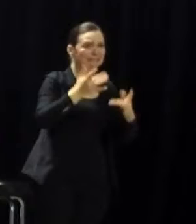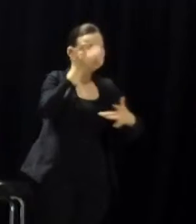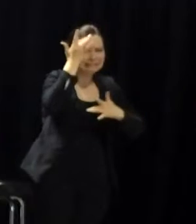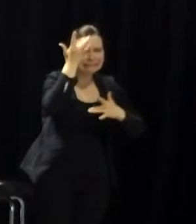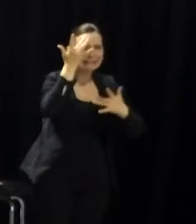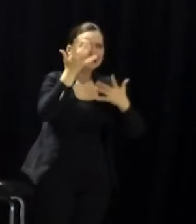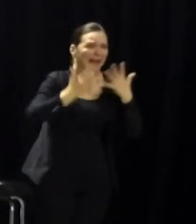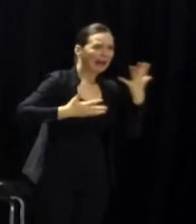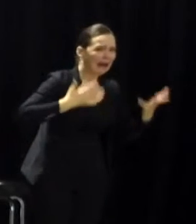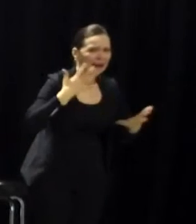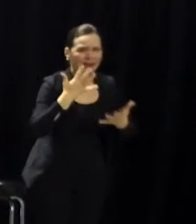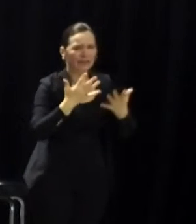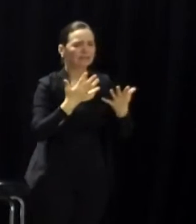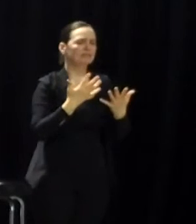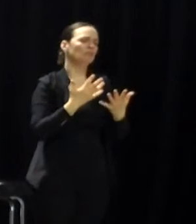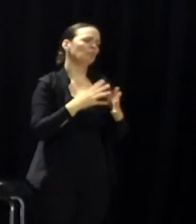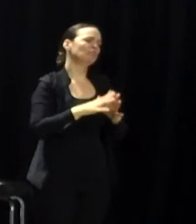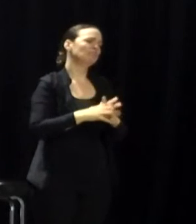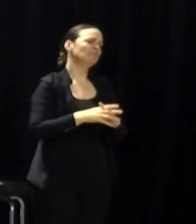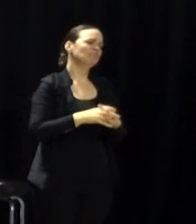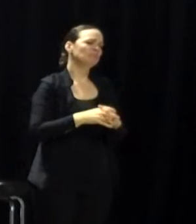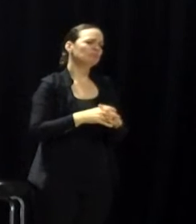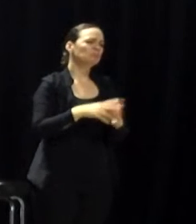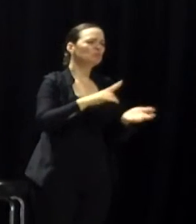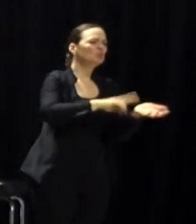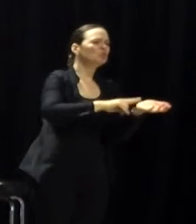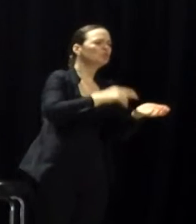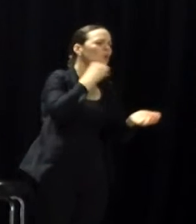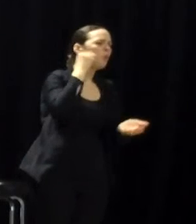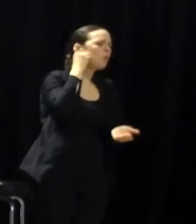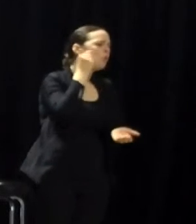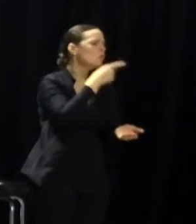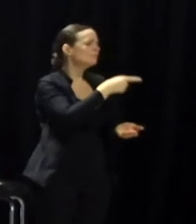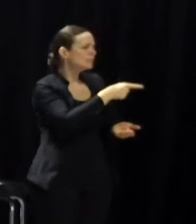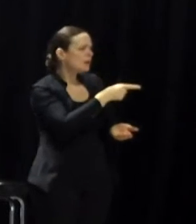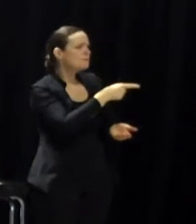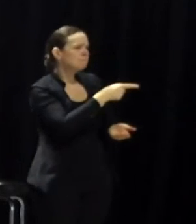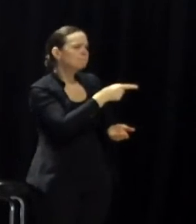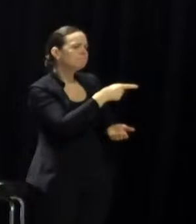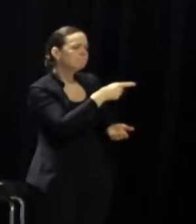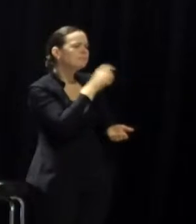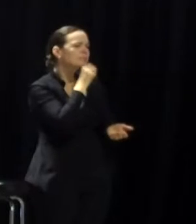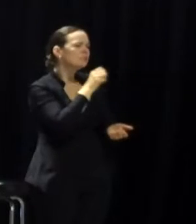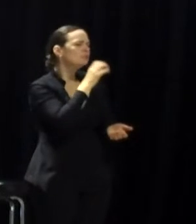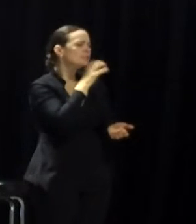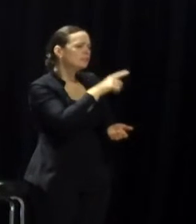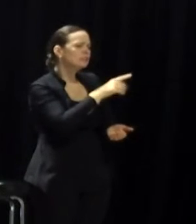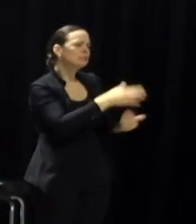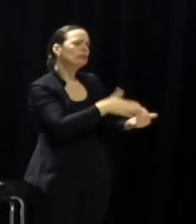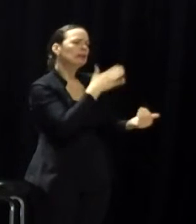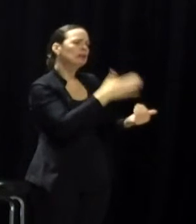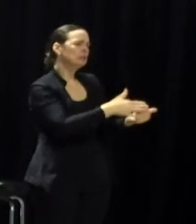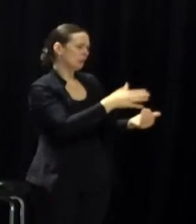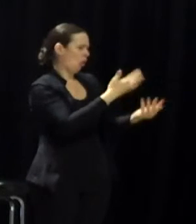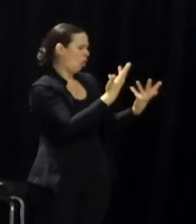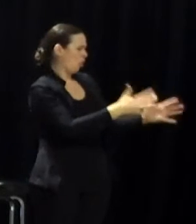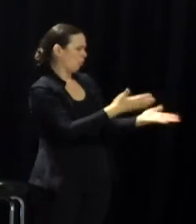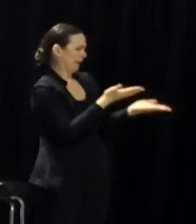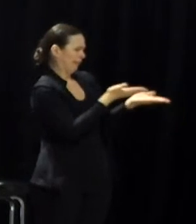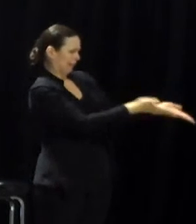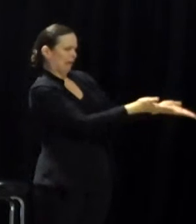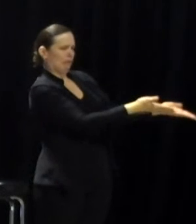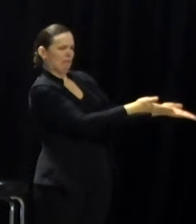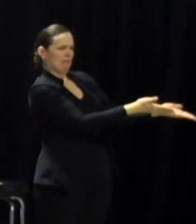So that's easier for us. We're ready to go. We could probably do 2 different teams, 5-6 people per team, and go in and work with the